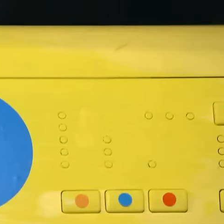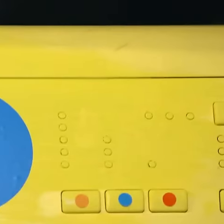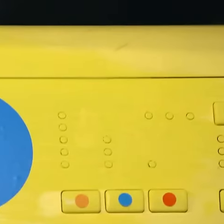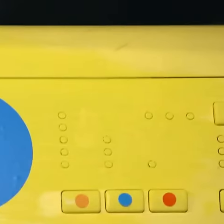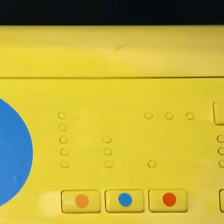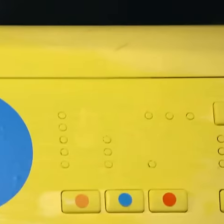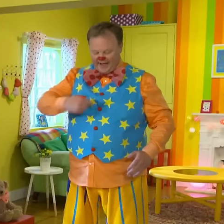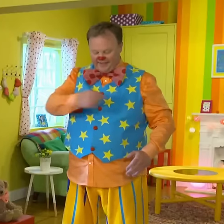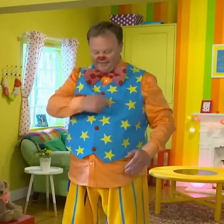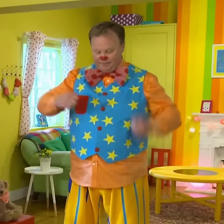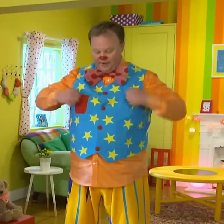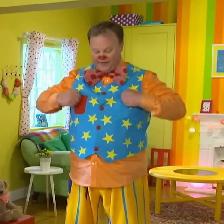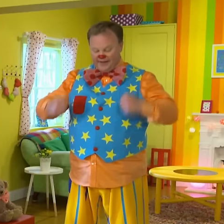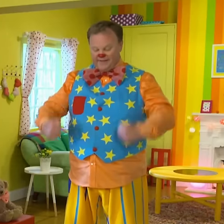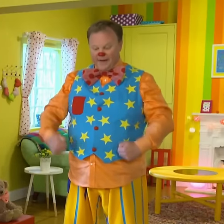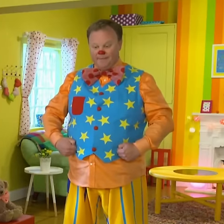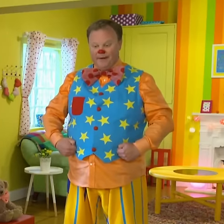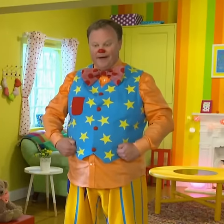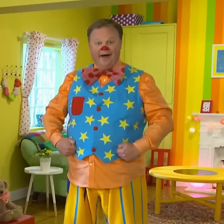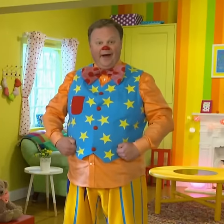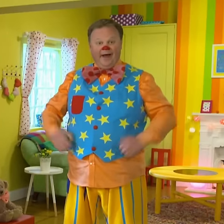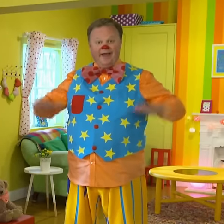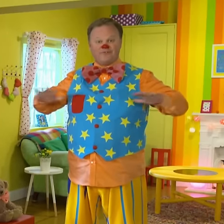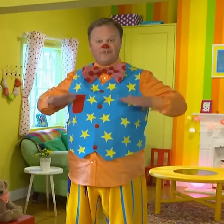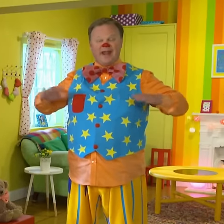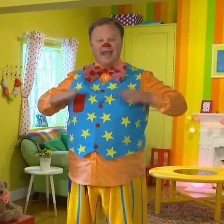Woohoo! My spotty jumper is ready!